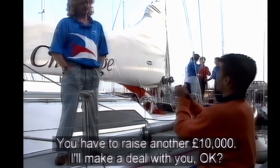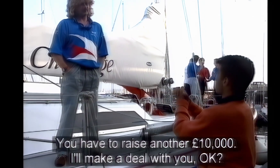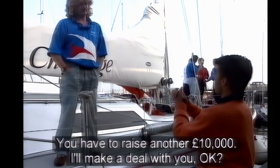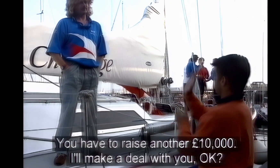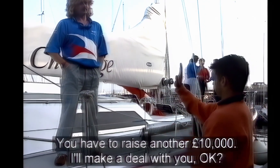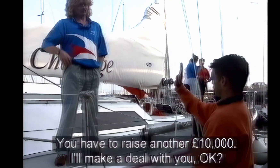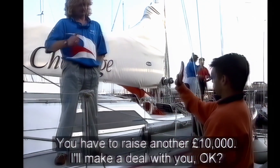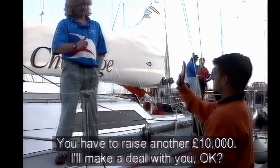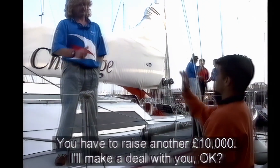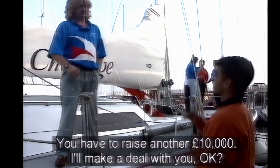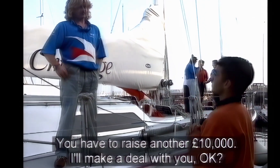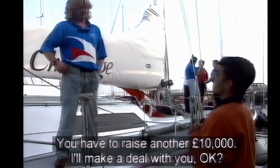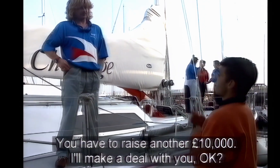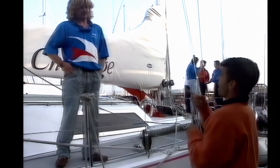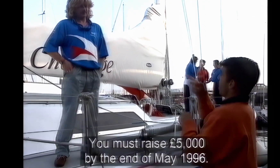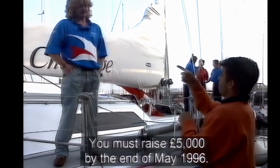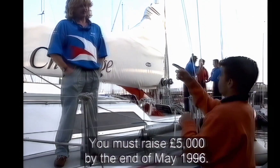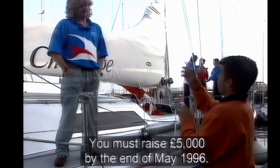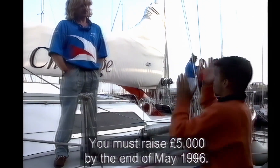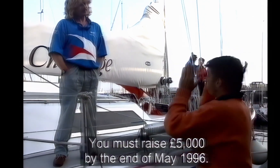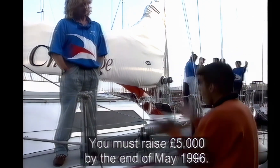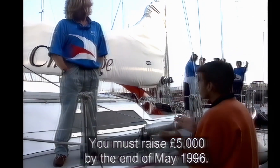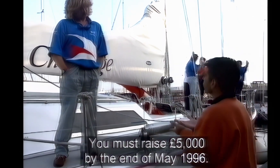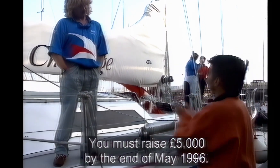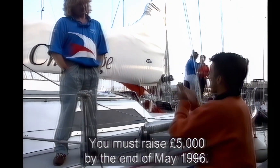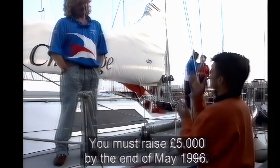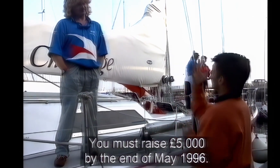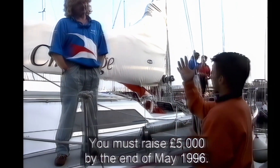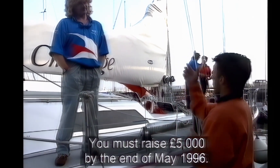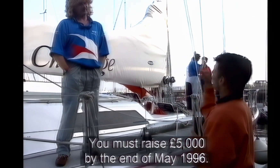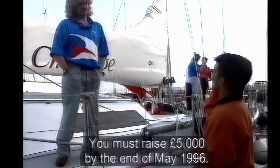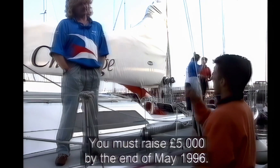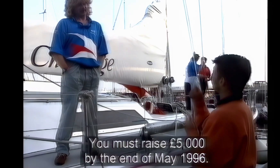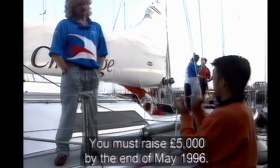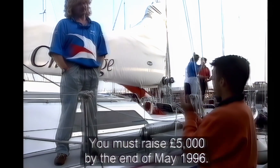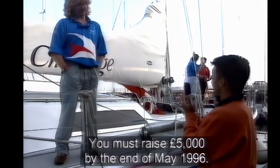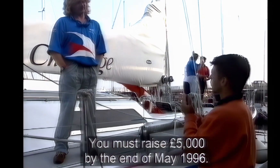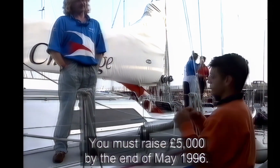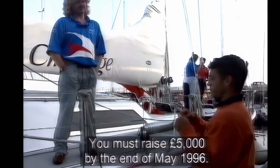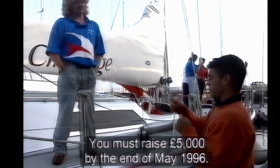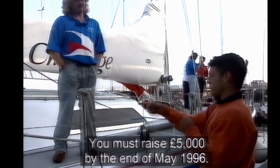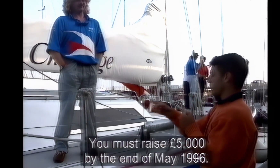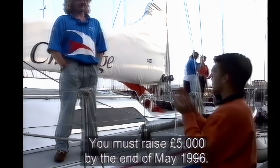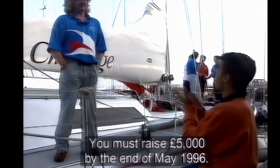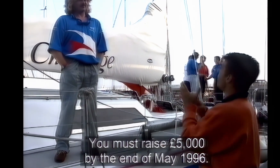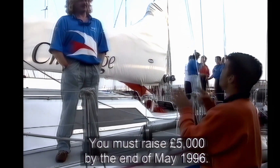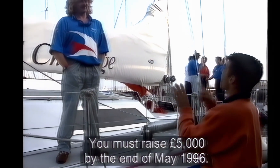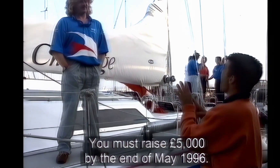okay? Right, okay. You must raise £5,000 by the end of May